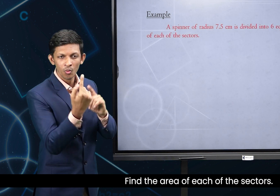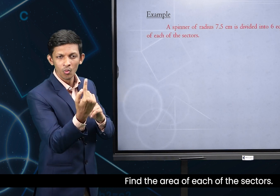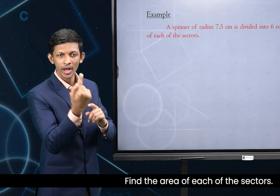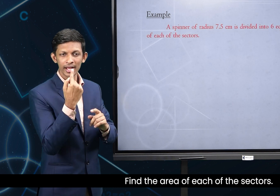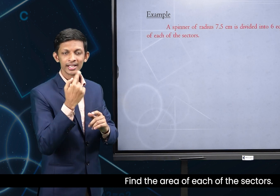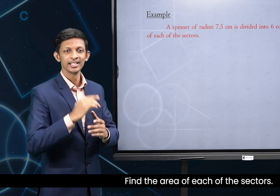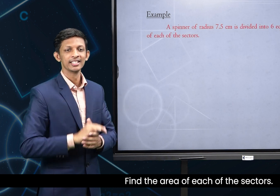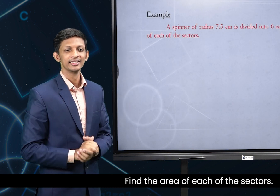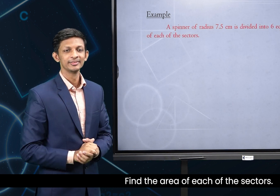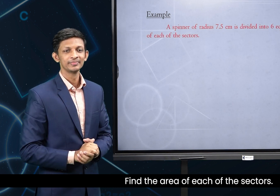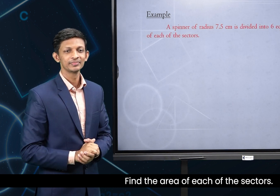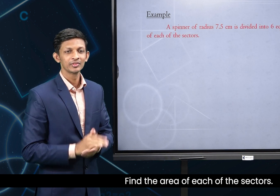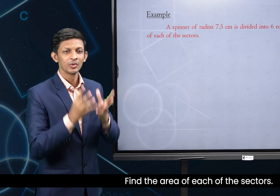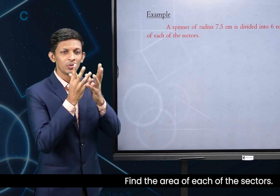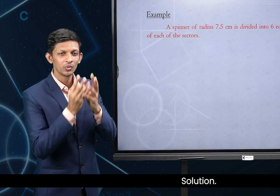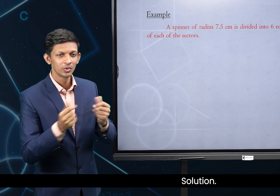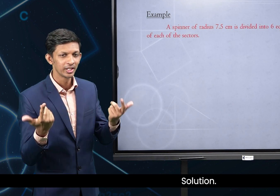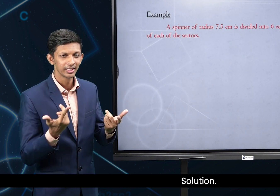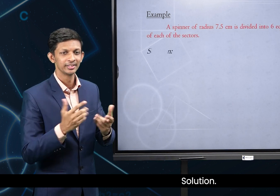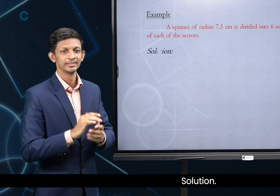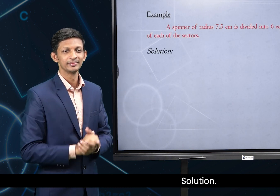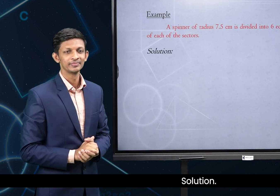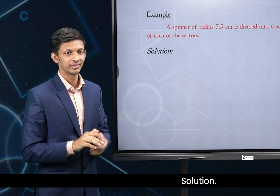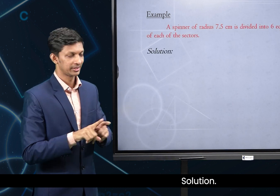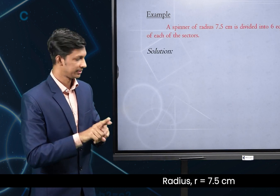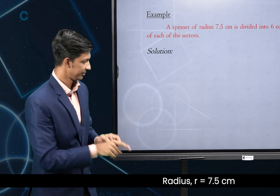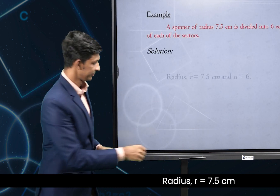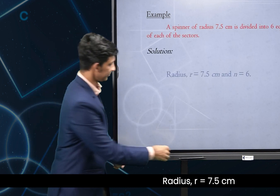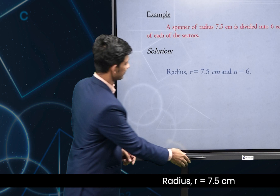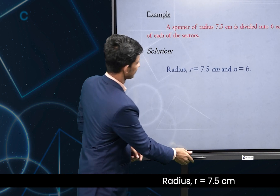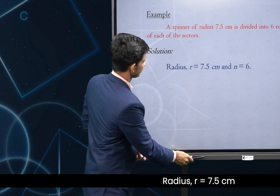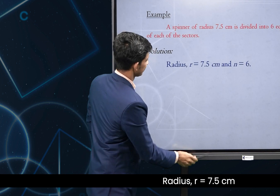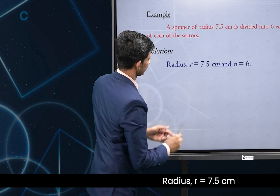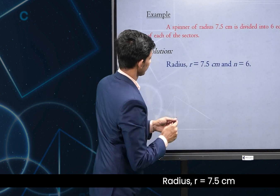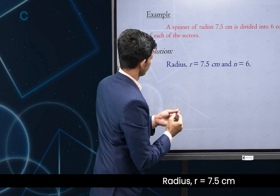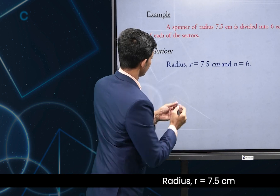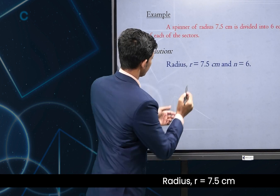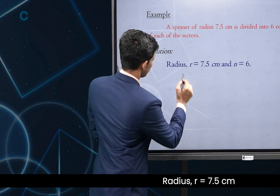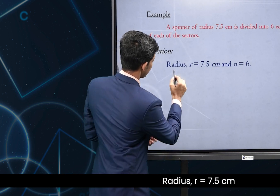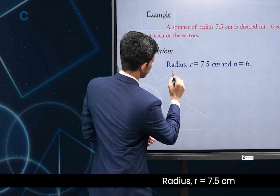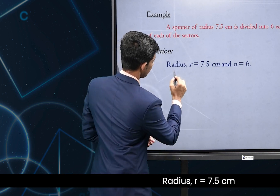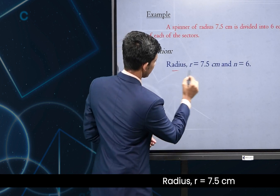of each of the sector. Solution. Radius R is equal to 7.5